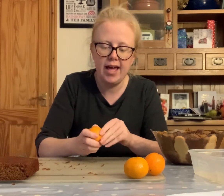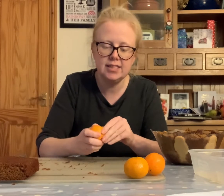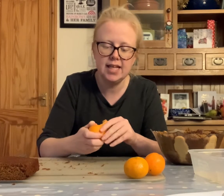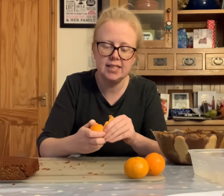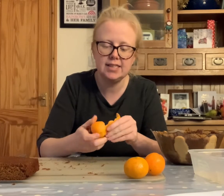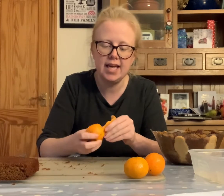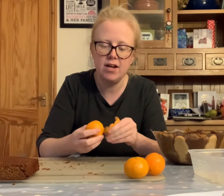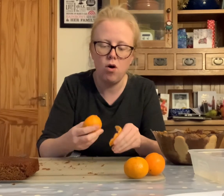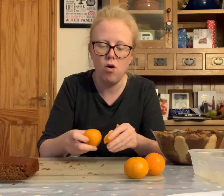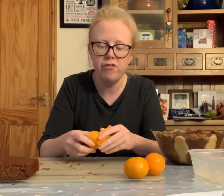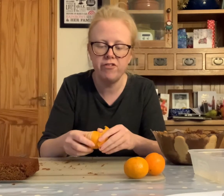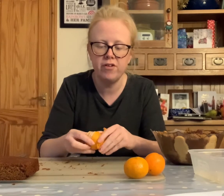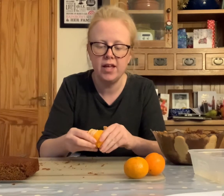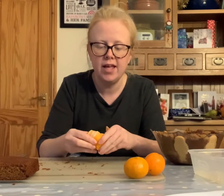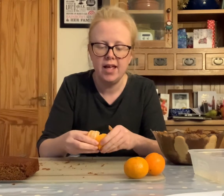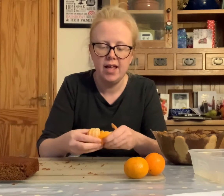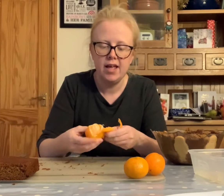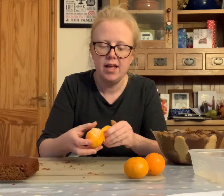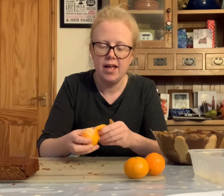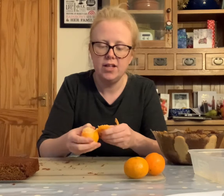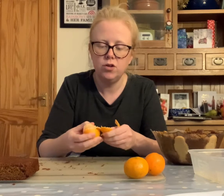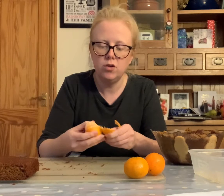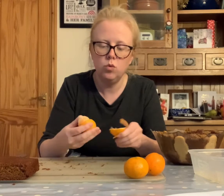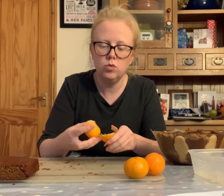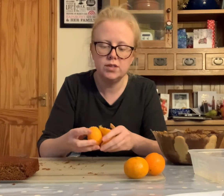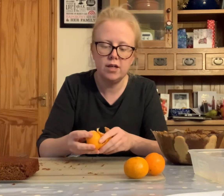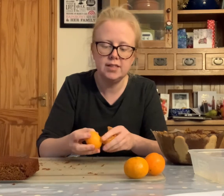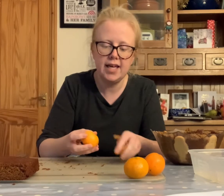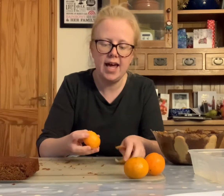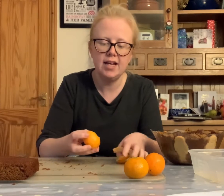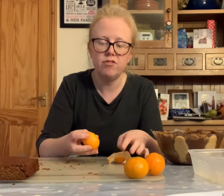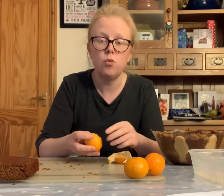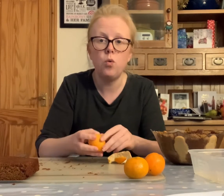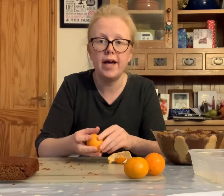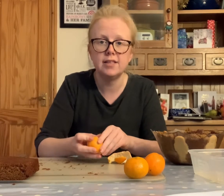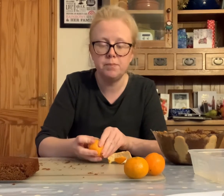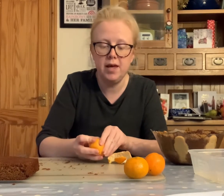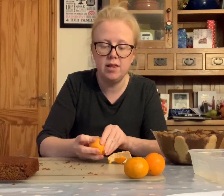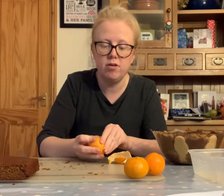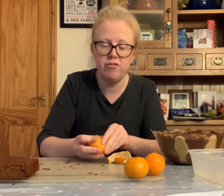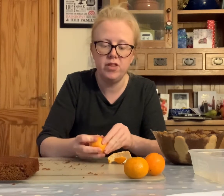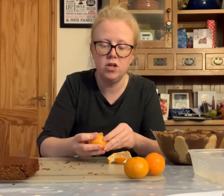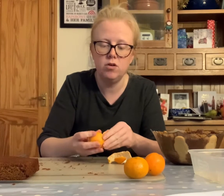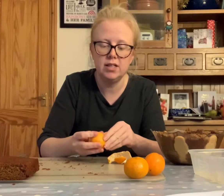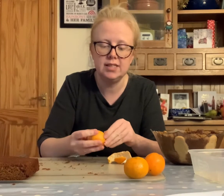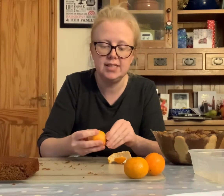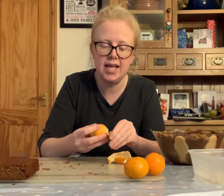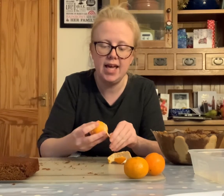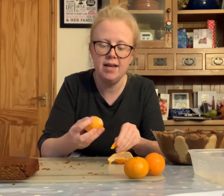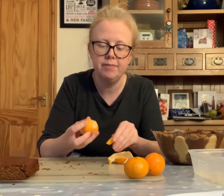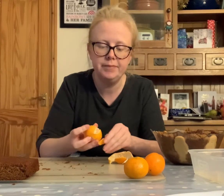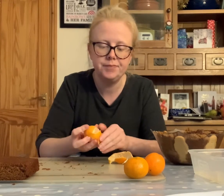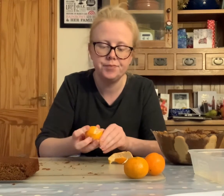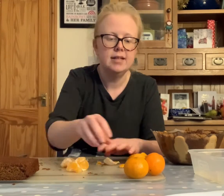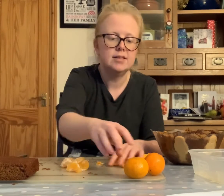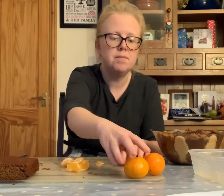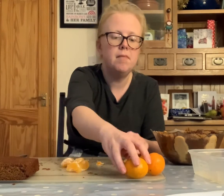to take the skin off. And you can also take any of the white pith off that you can see. So my